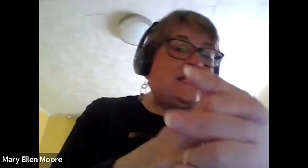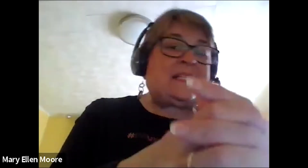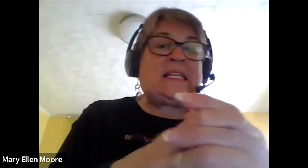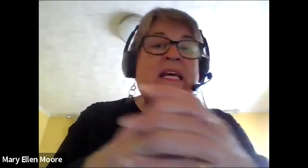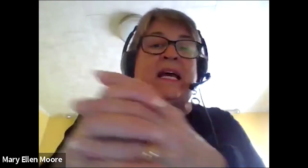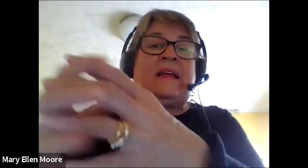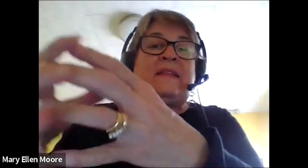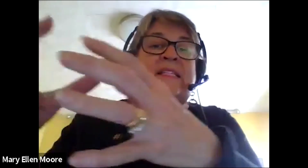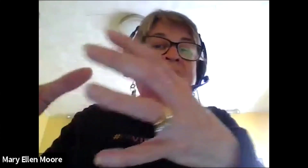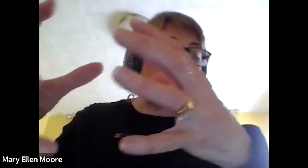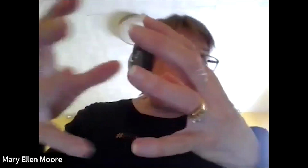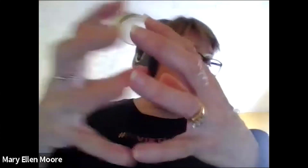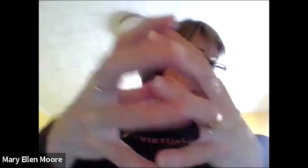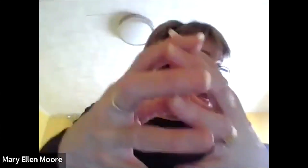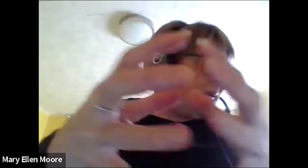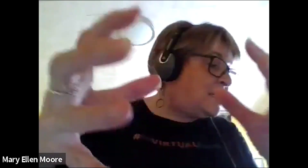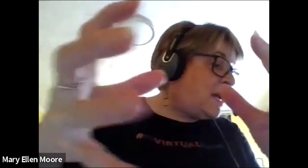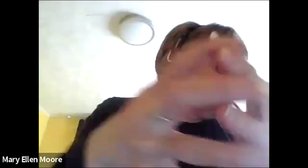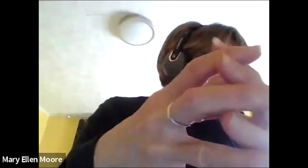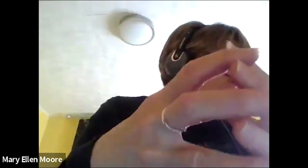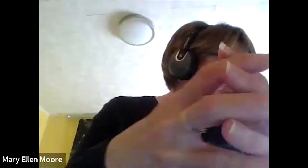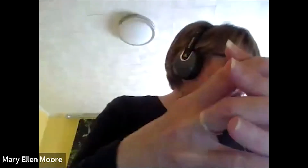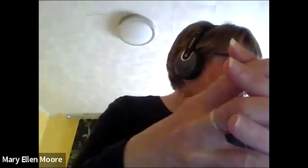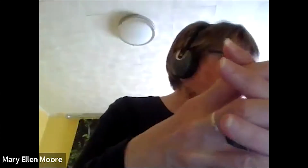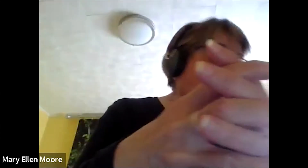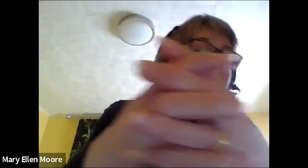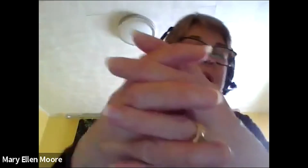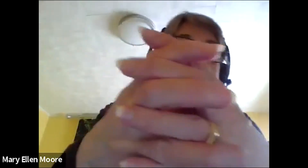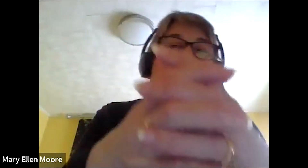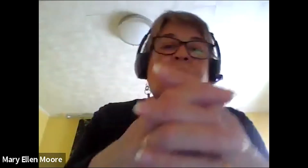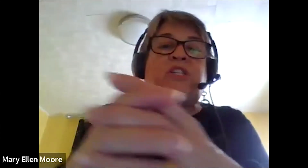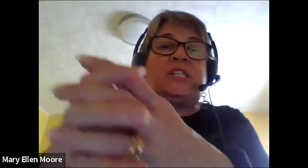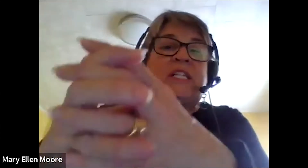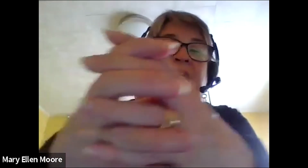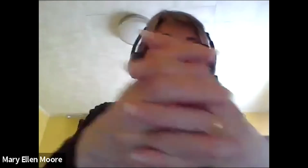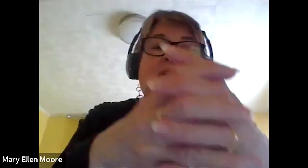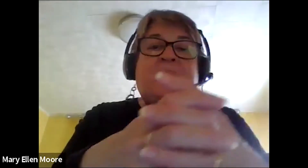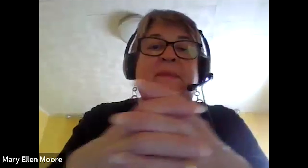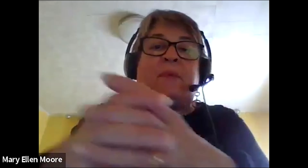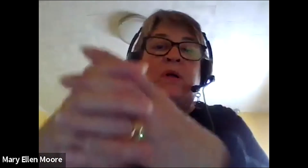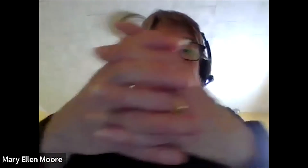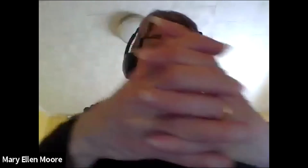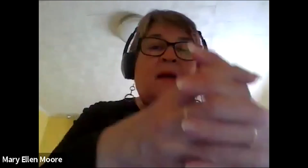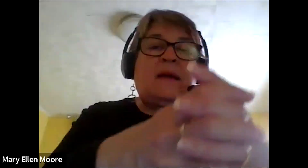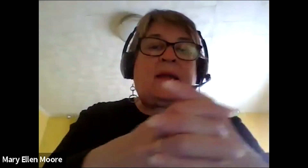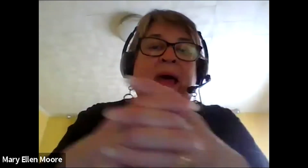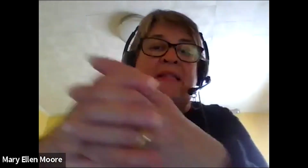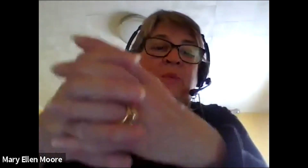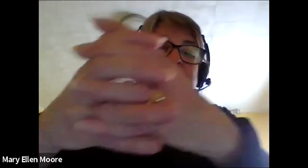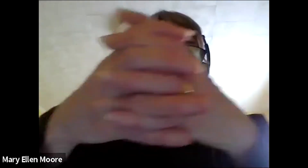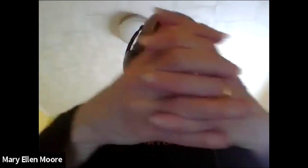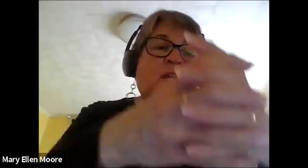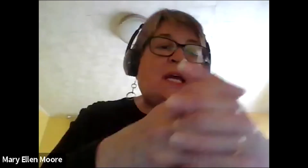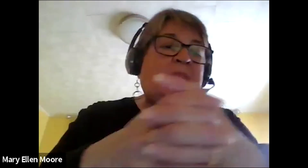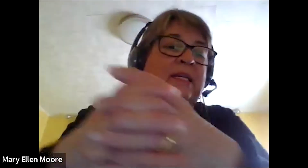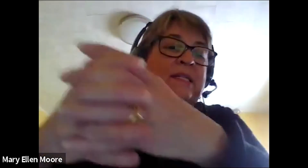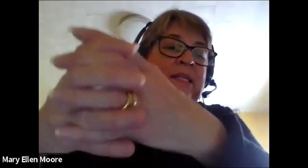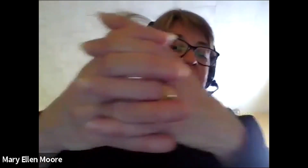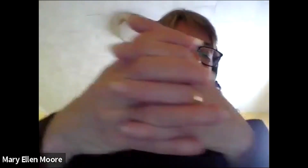is two hands coming together, which is lots of people. And that's what America is.